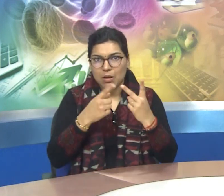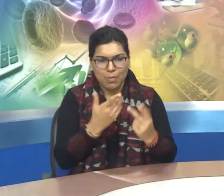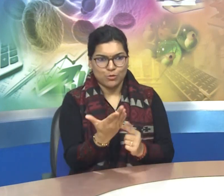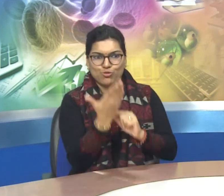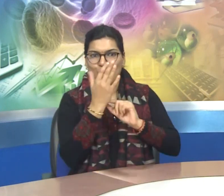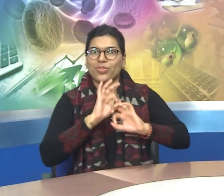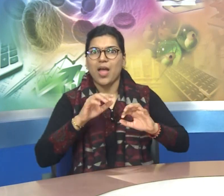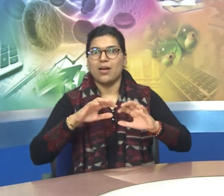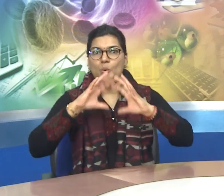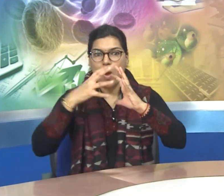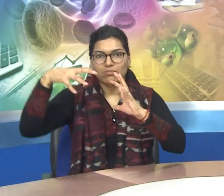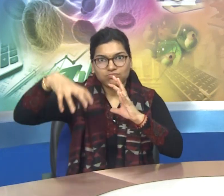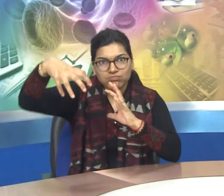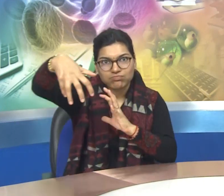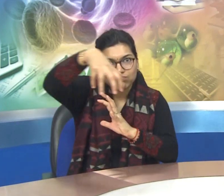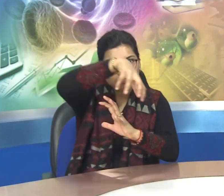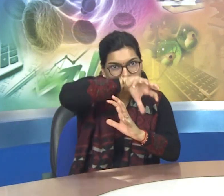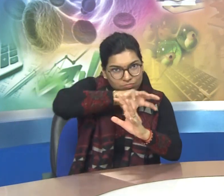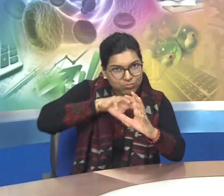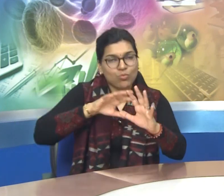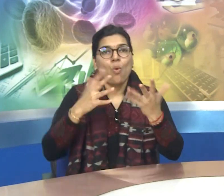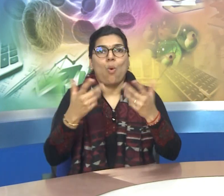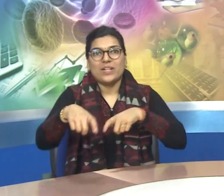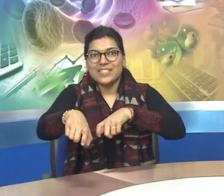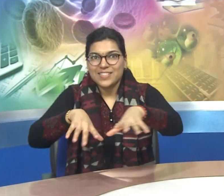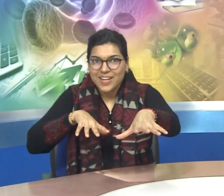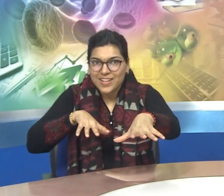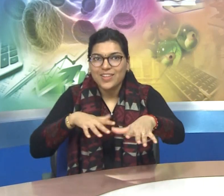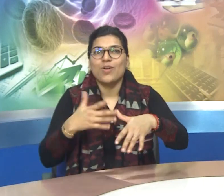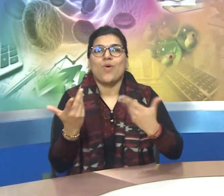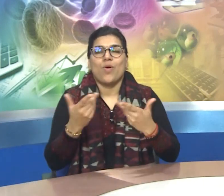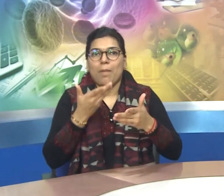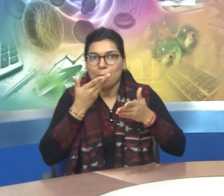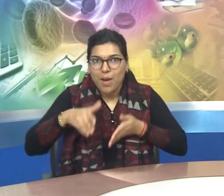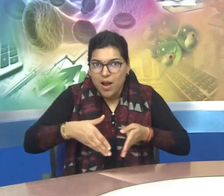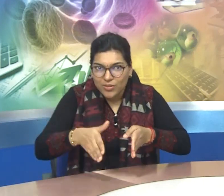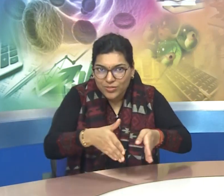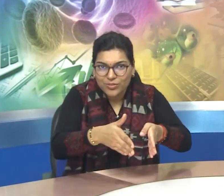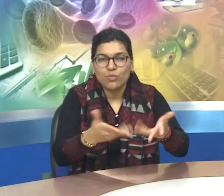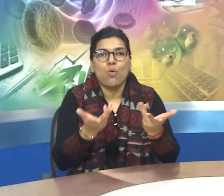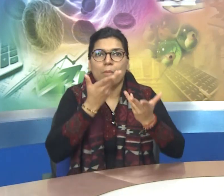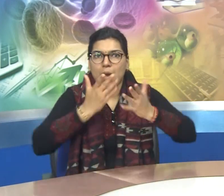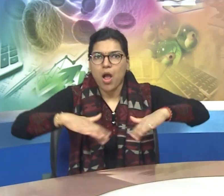it, showing countries, cities, rivers,